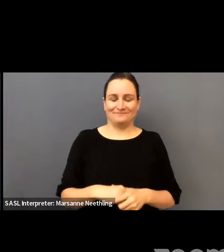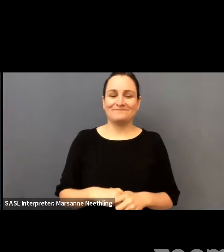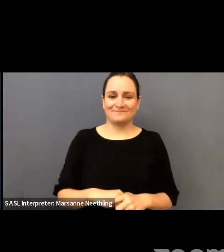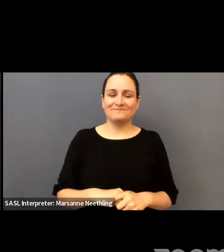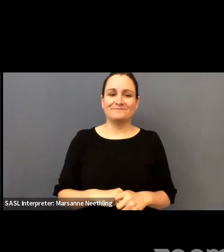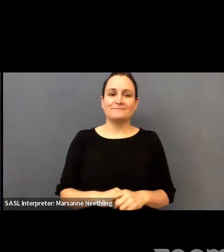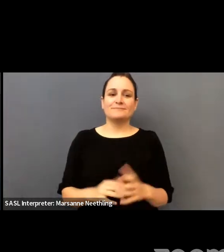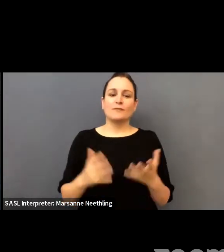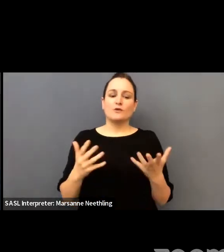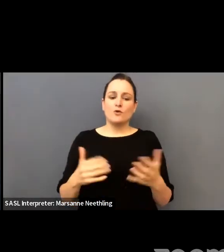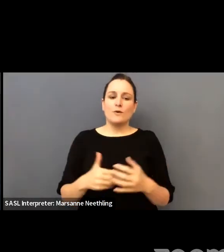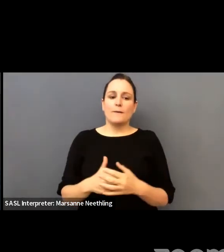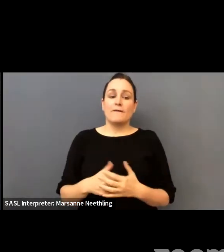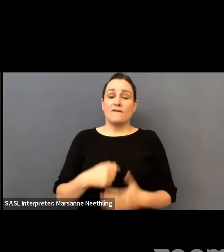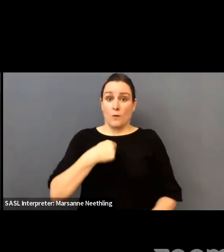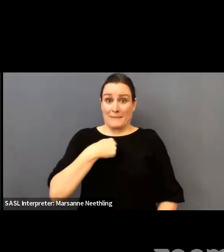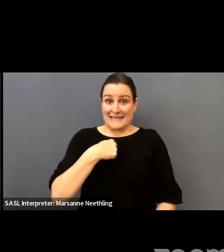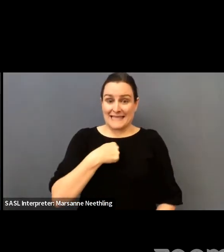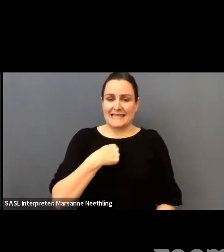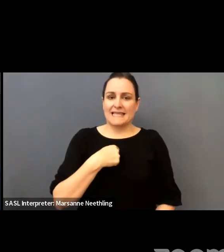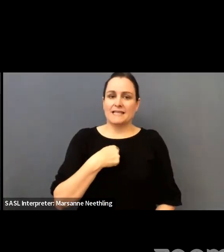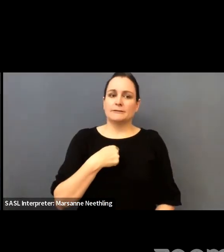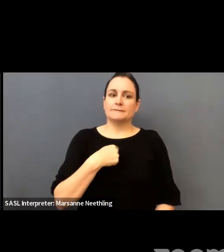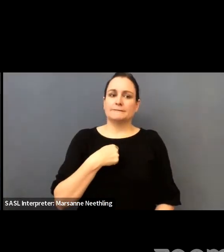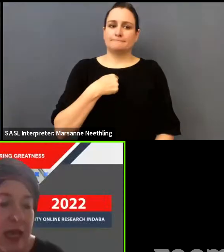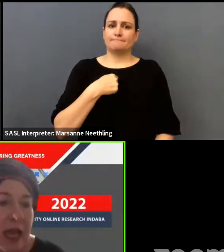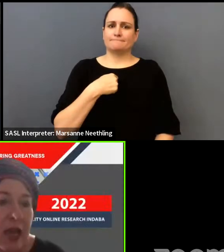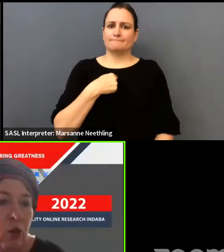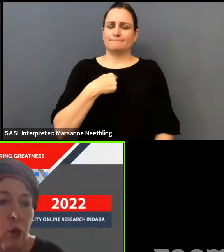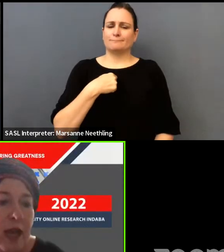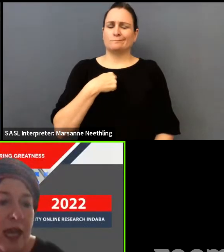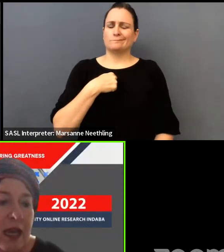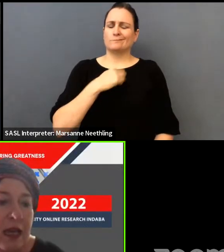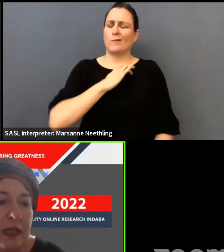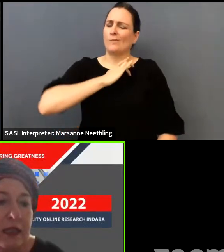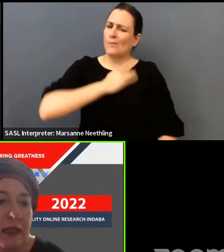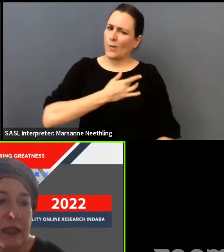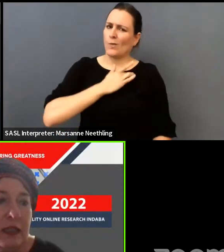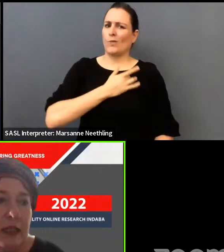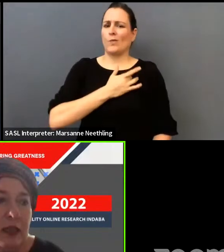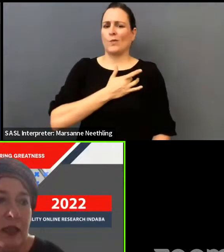it's sad, but it is what it is today, where